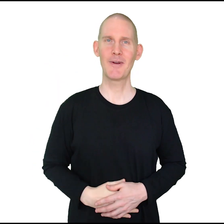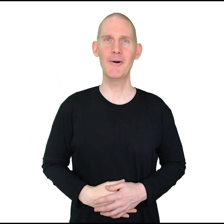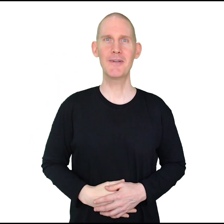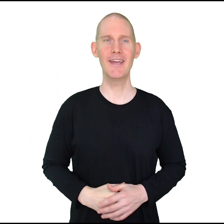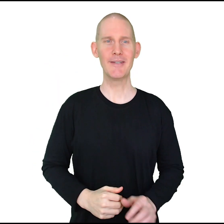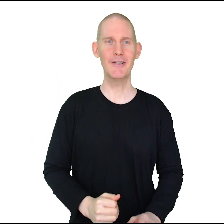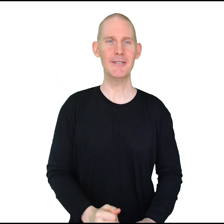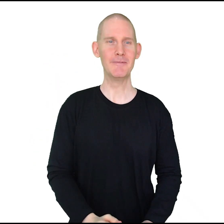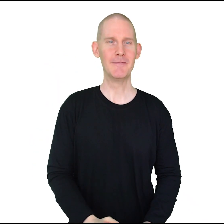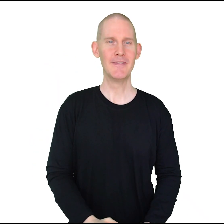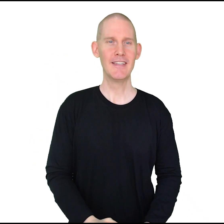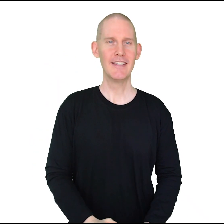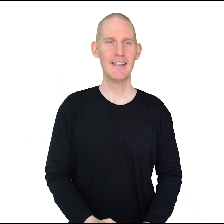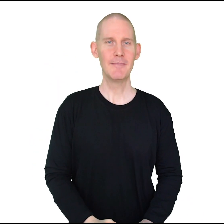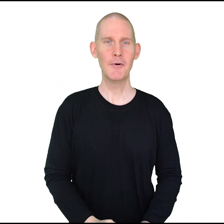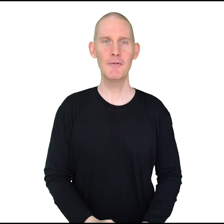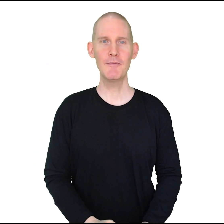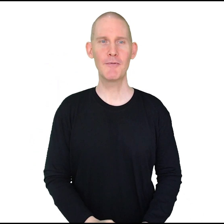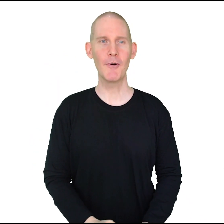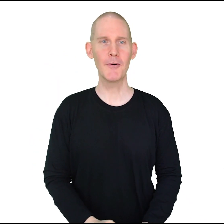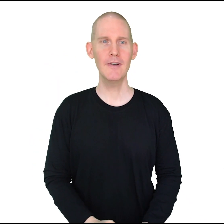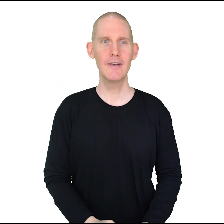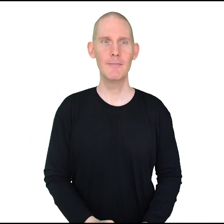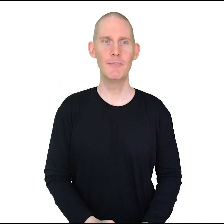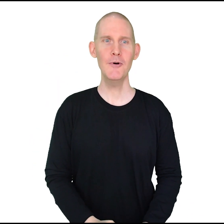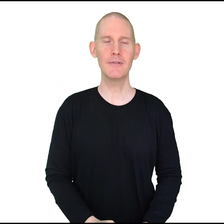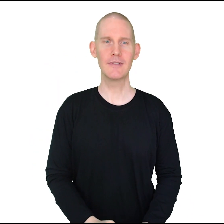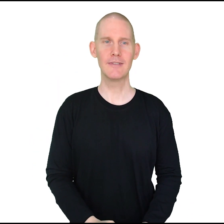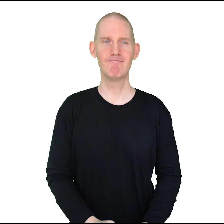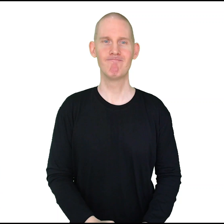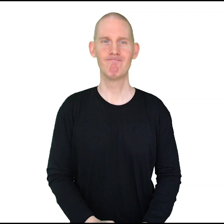Okay, good. Moving forward, boots.